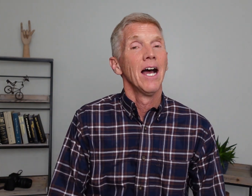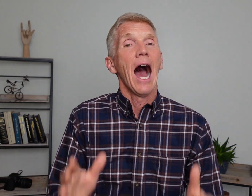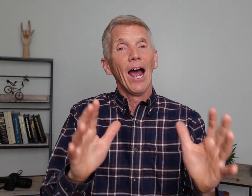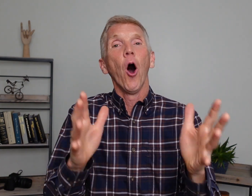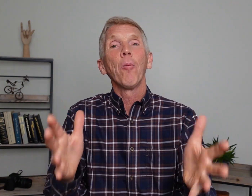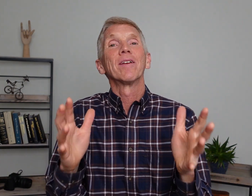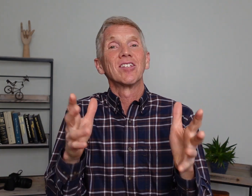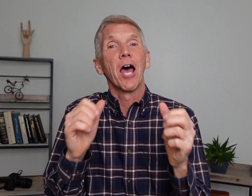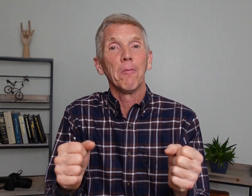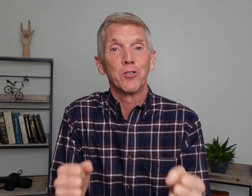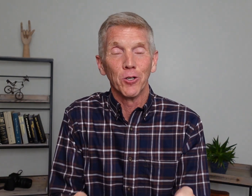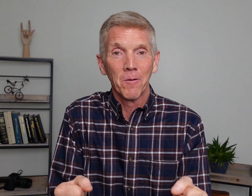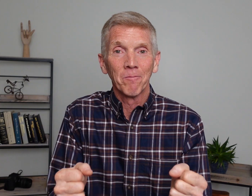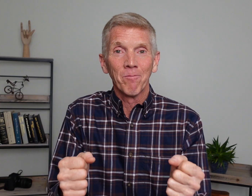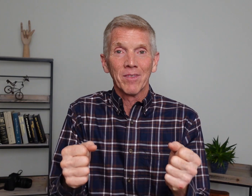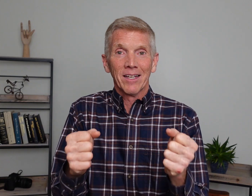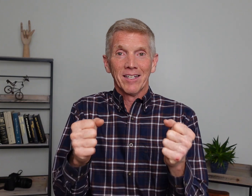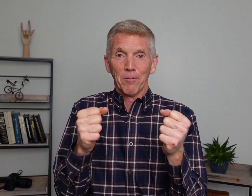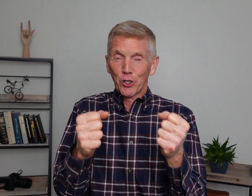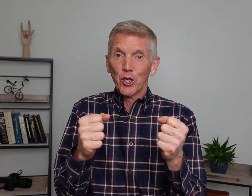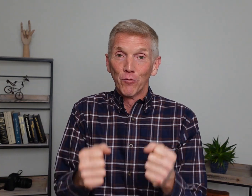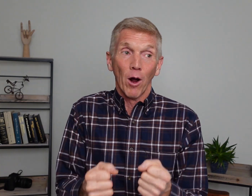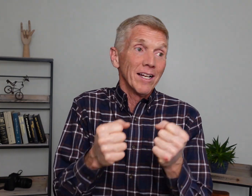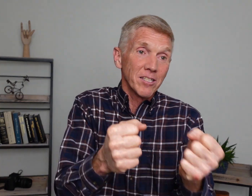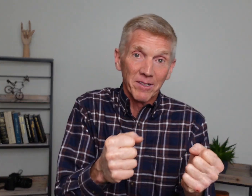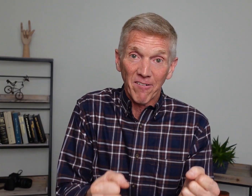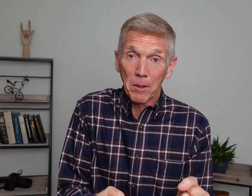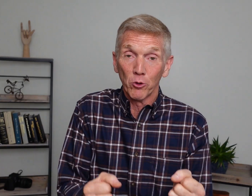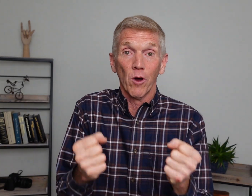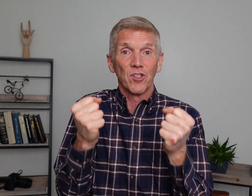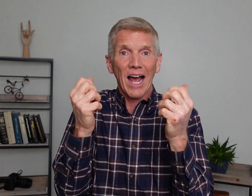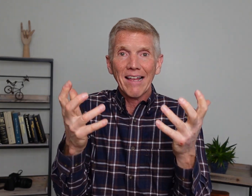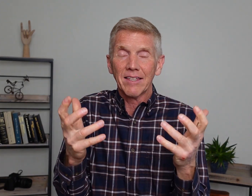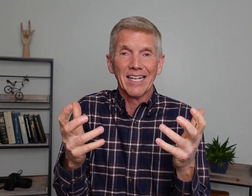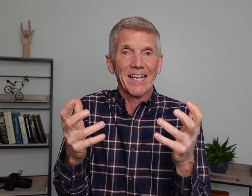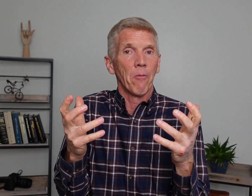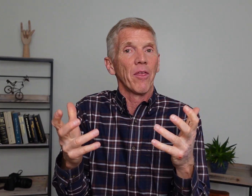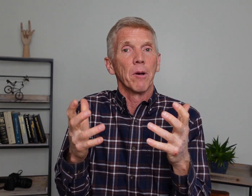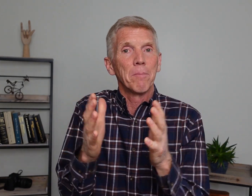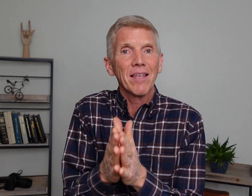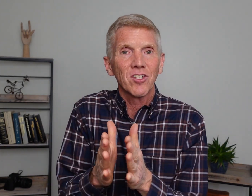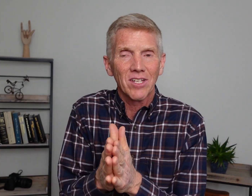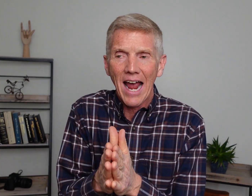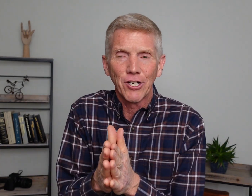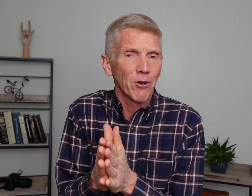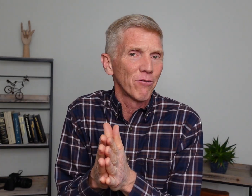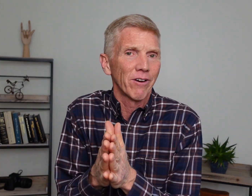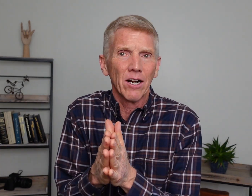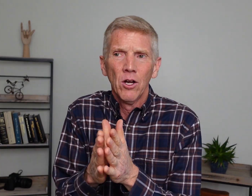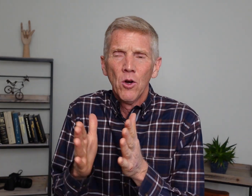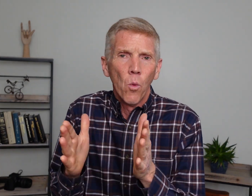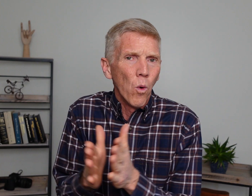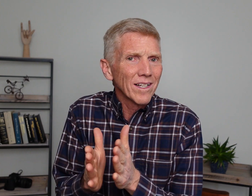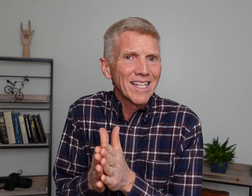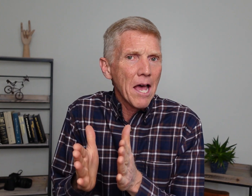I hope this has helped you, because I'm sure you've run into some deaf people who have signed things, and when they repeat the sign, you're trying to figure out, what does that